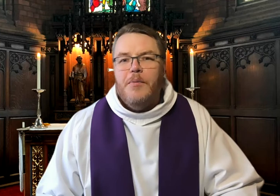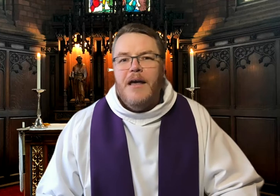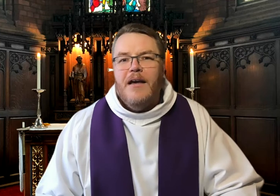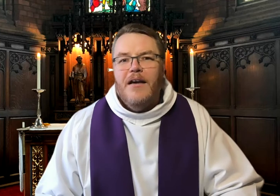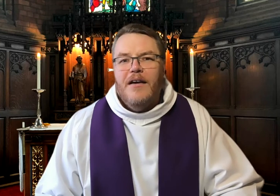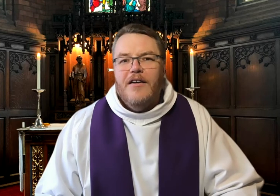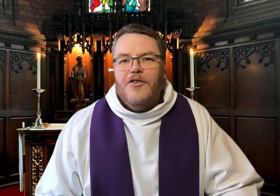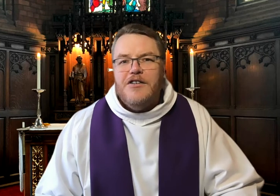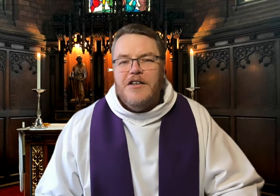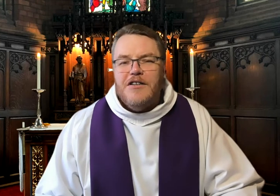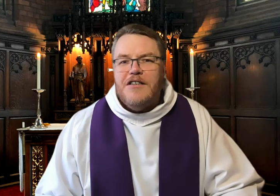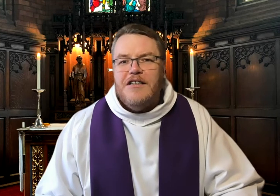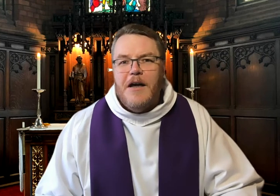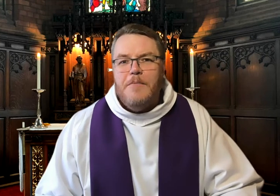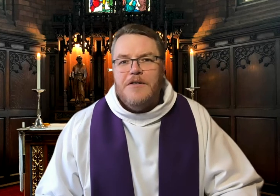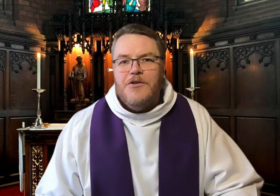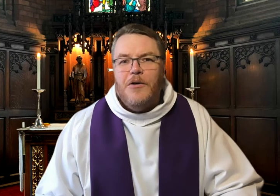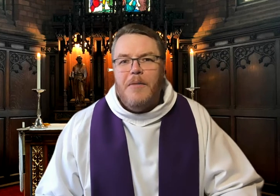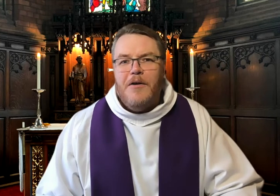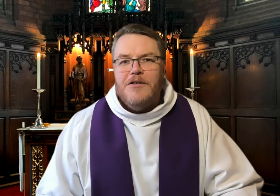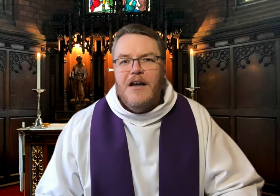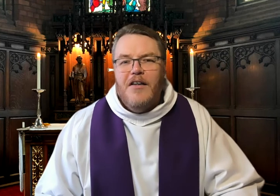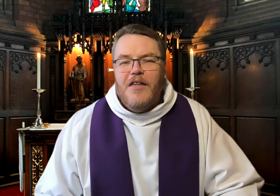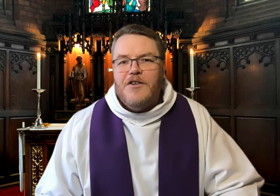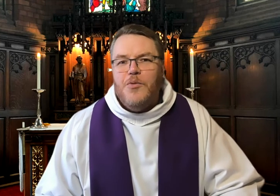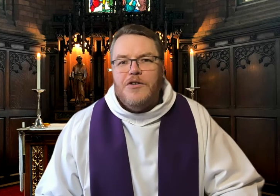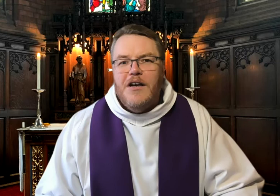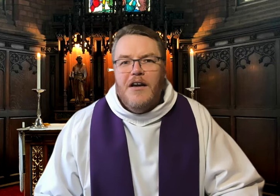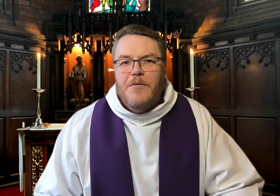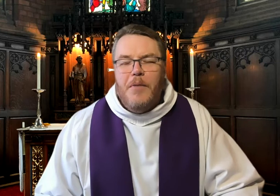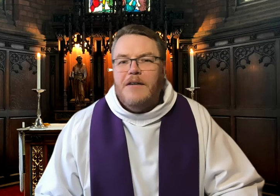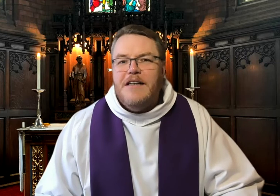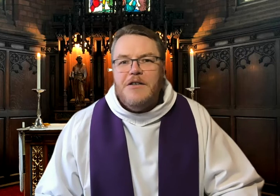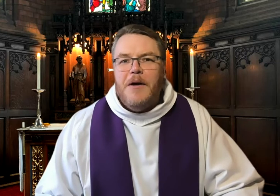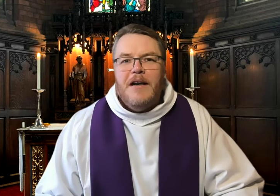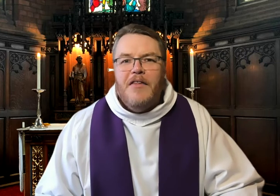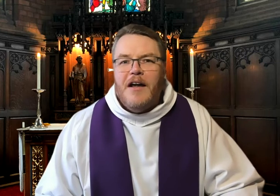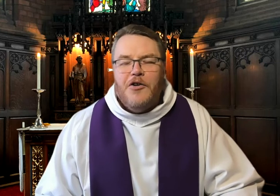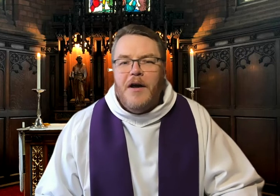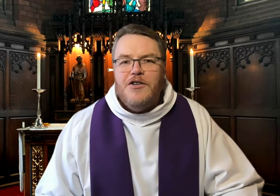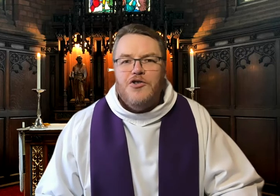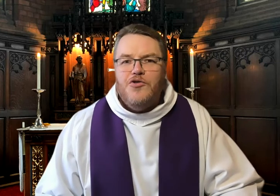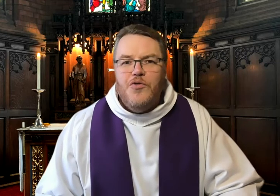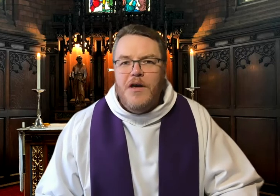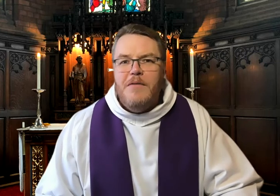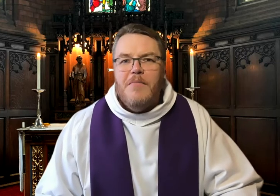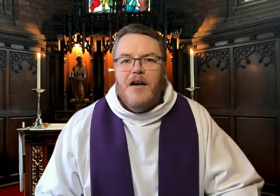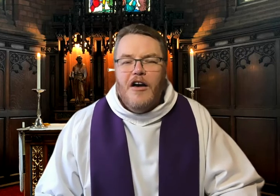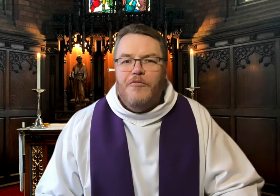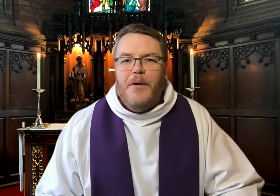being Christians, disciples, is all about. That's what participating in that great stream of